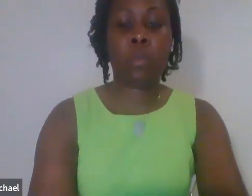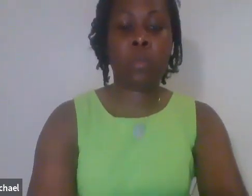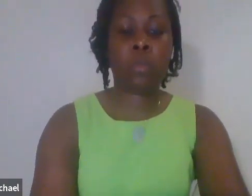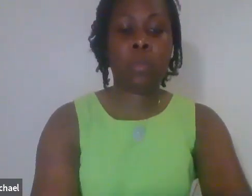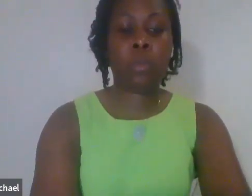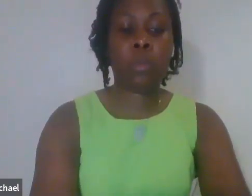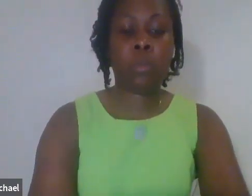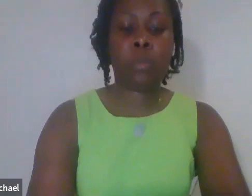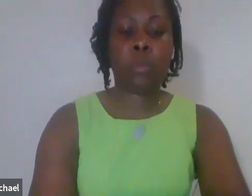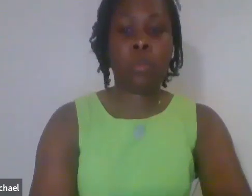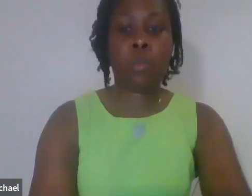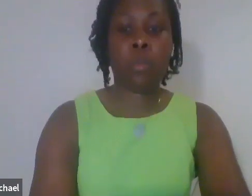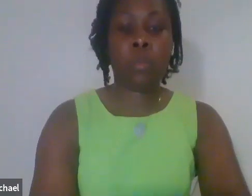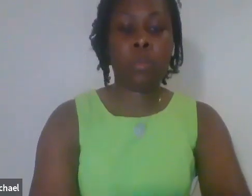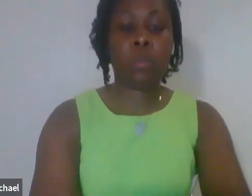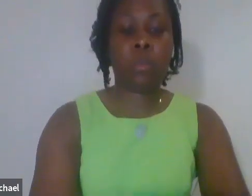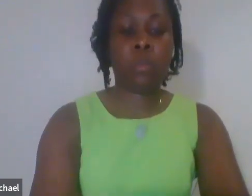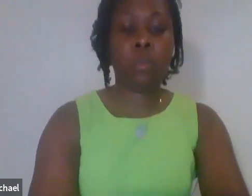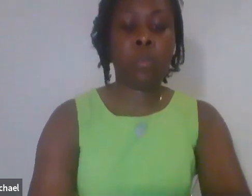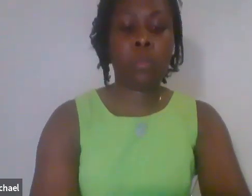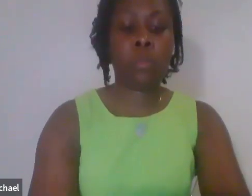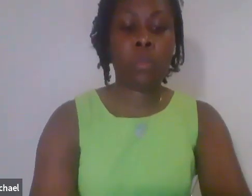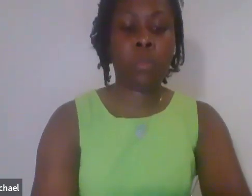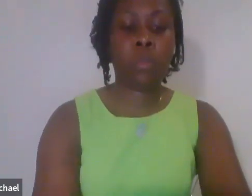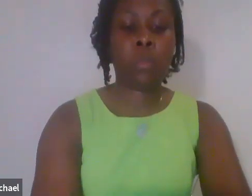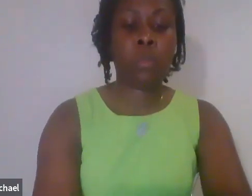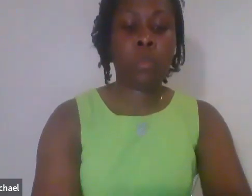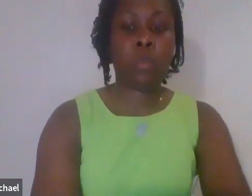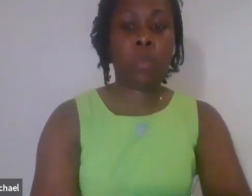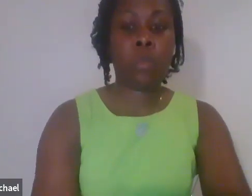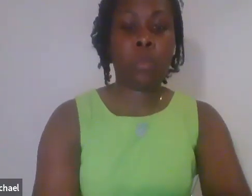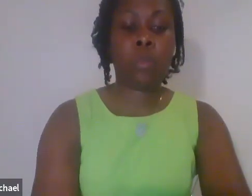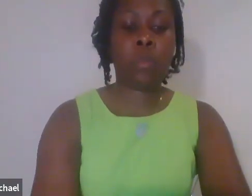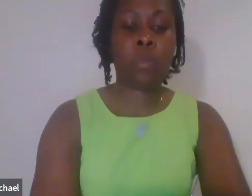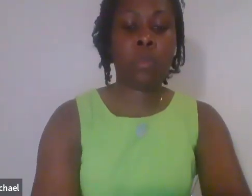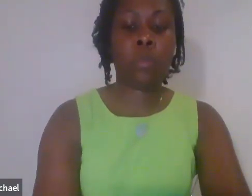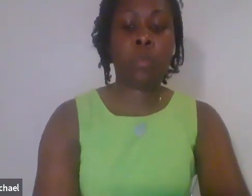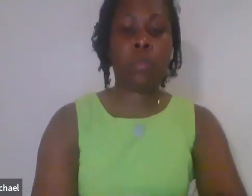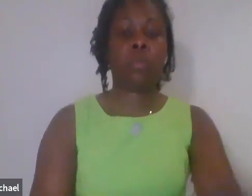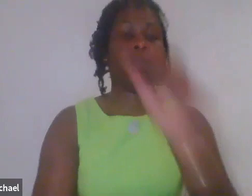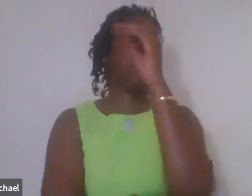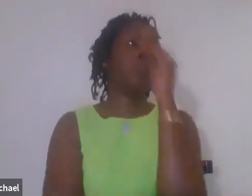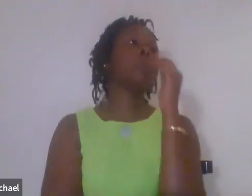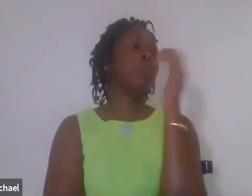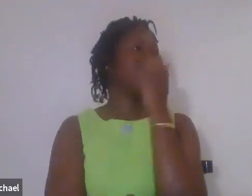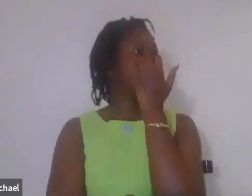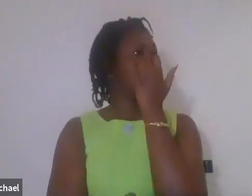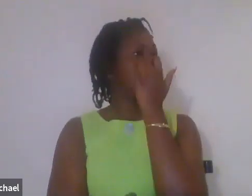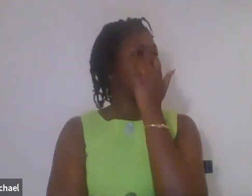you speaking. Please speak. No, sorry. That's who?